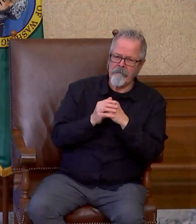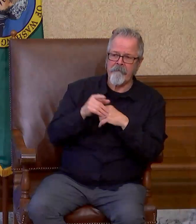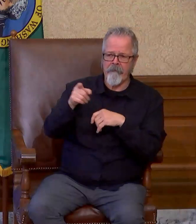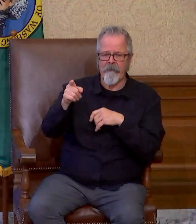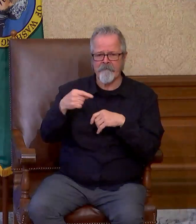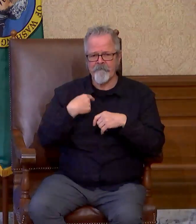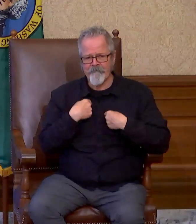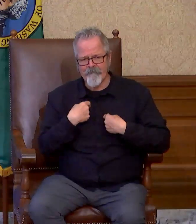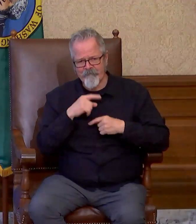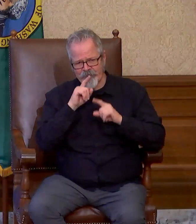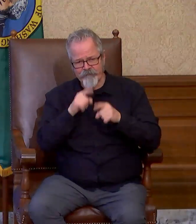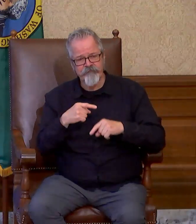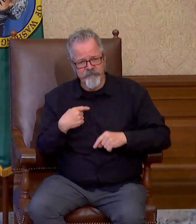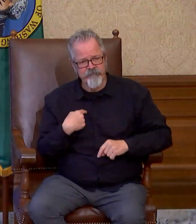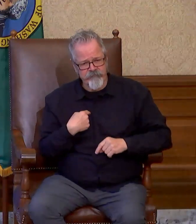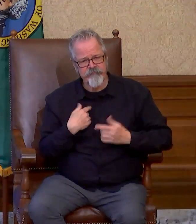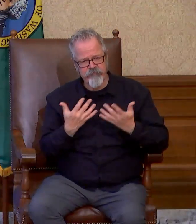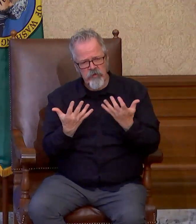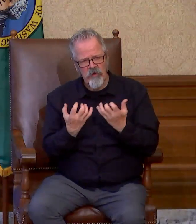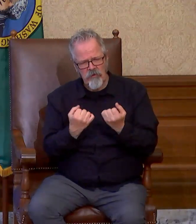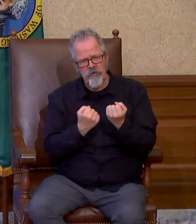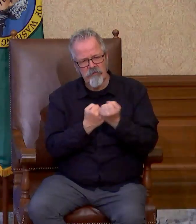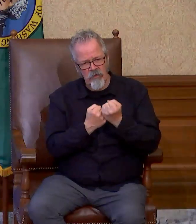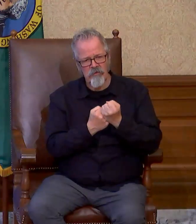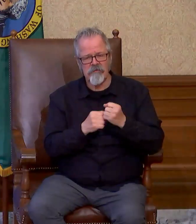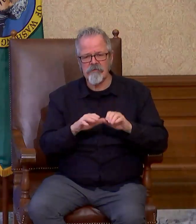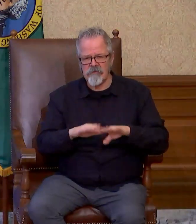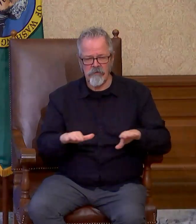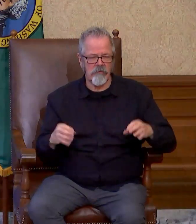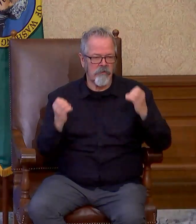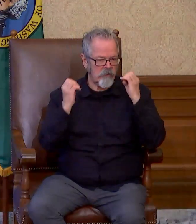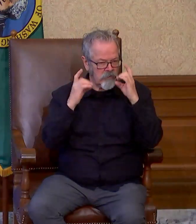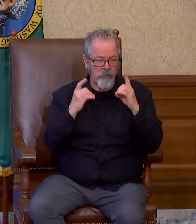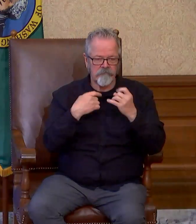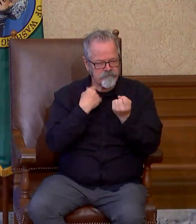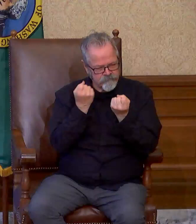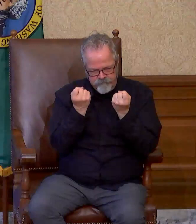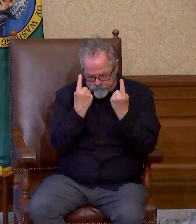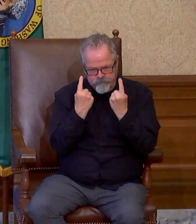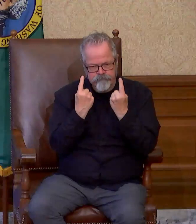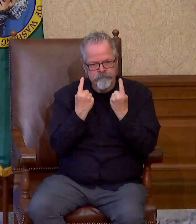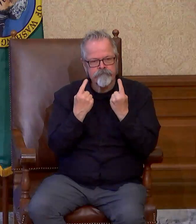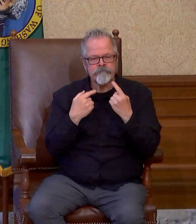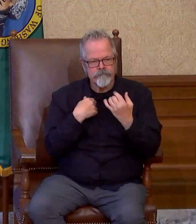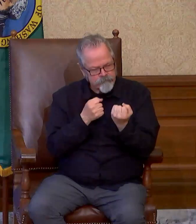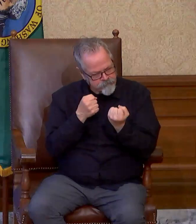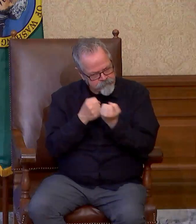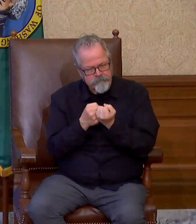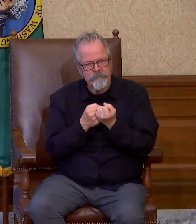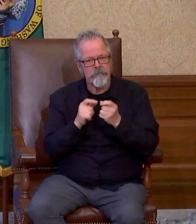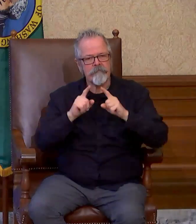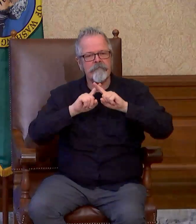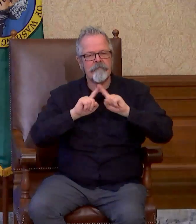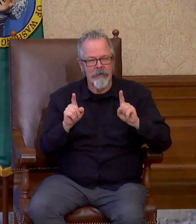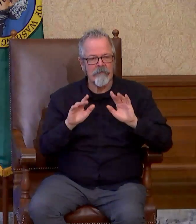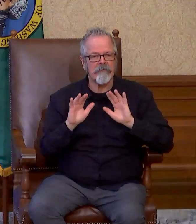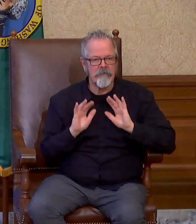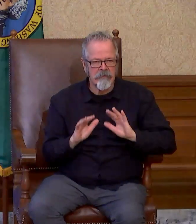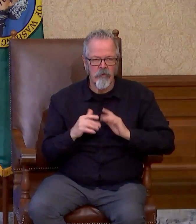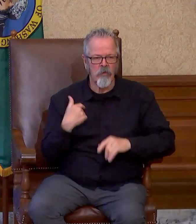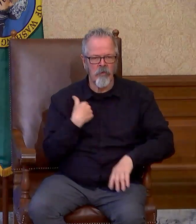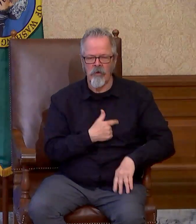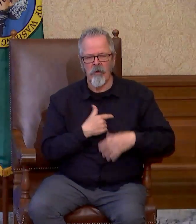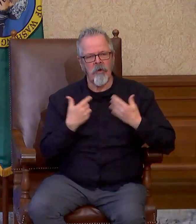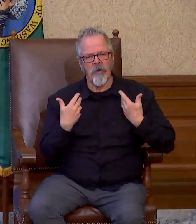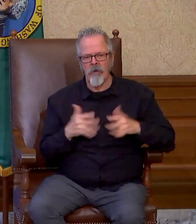don't see that as an option, and that we are appreciative of our educators who are being so creative maximizing our